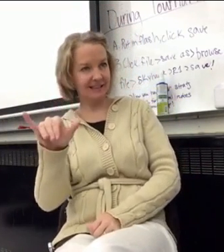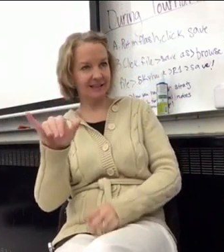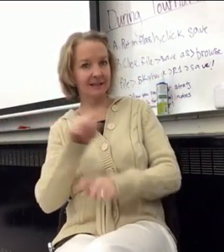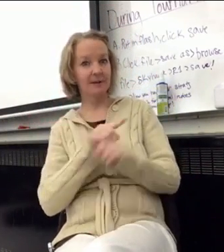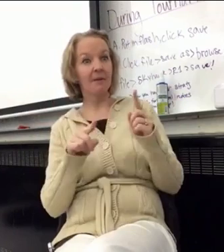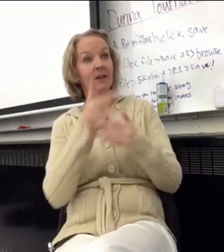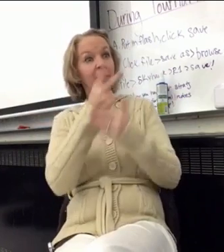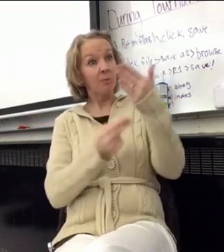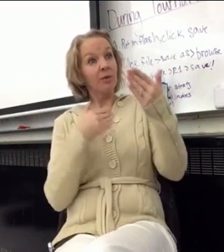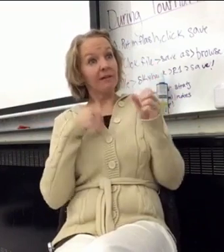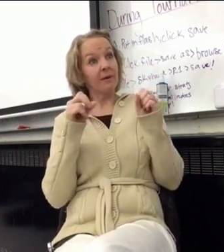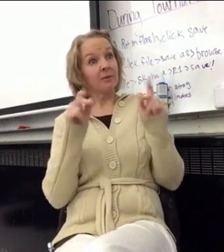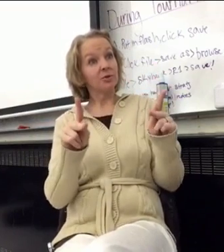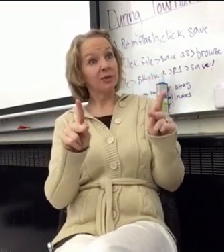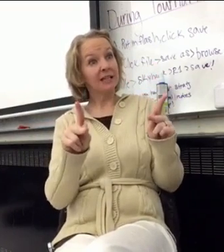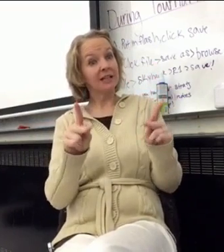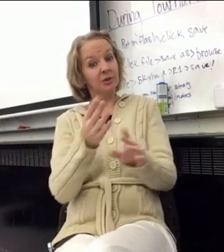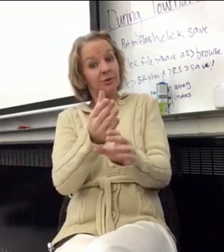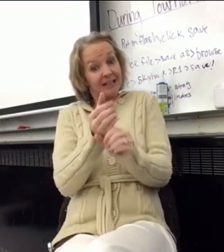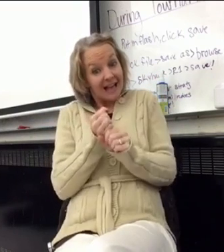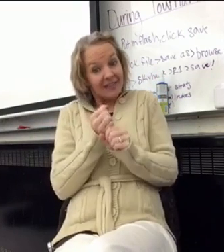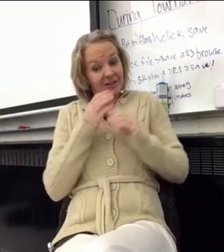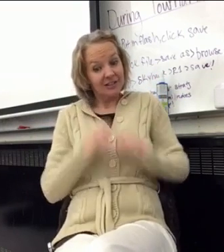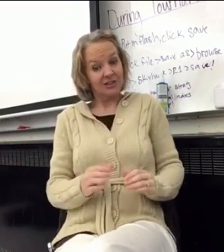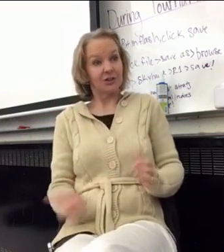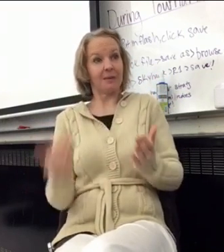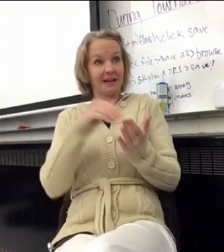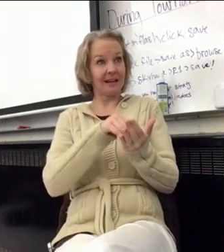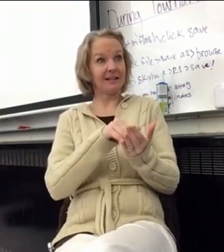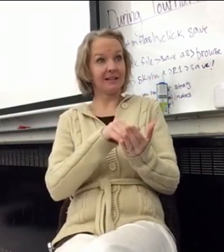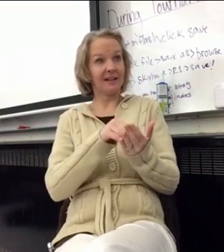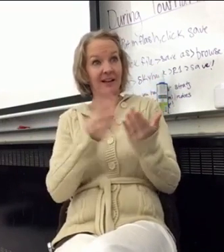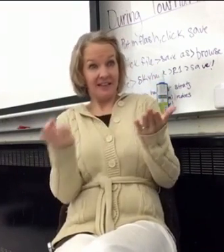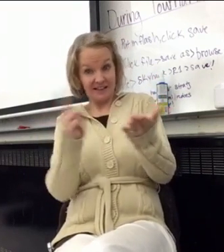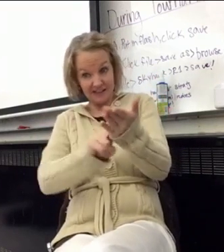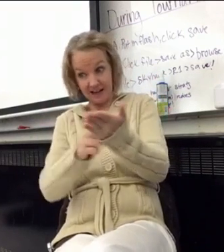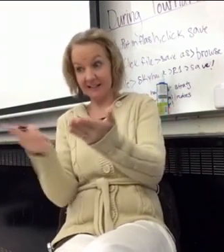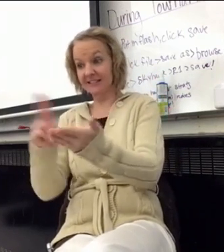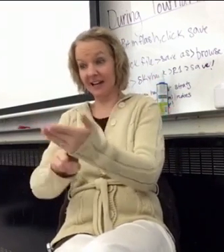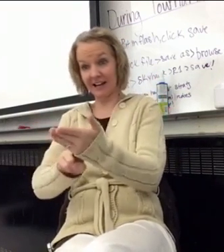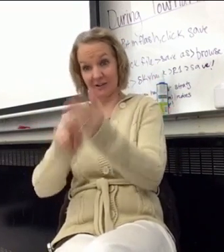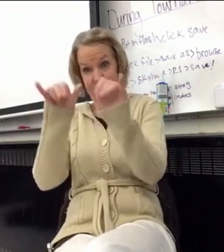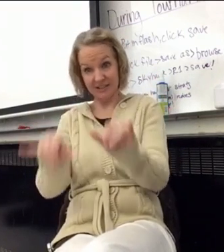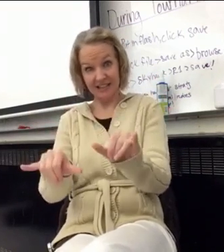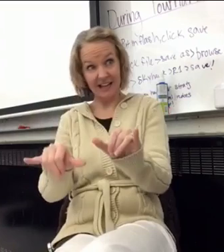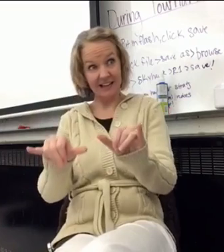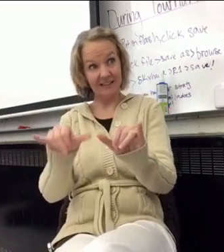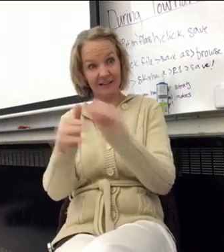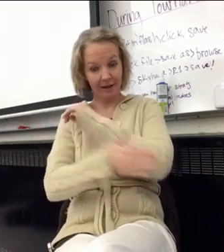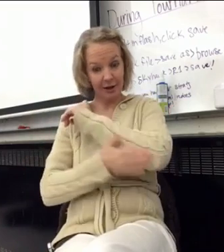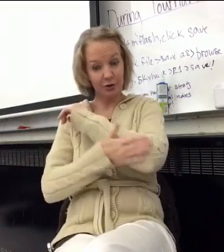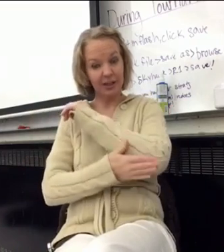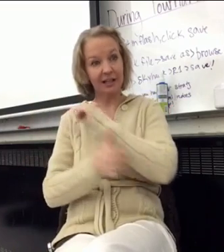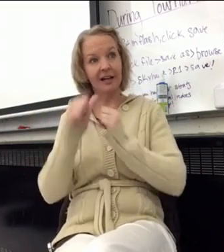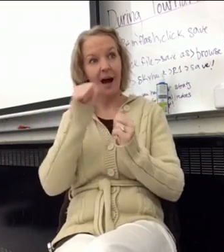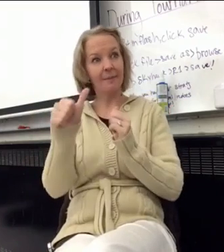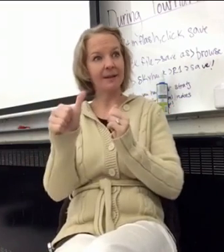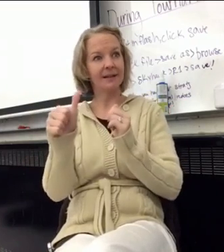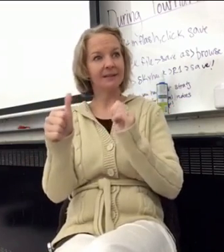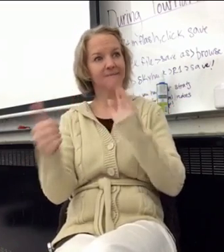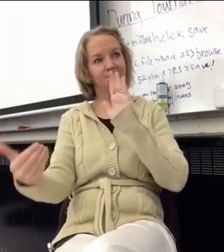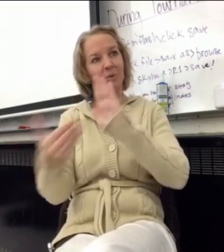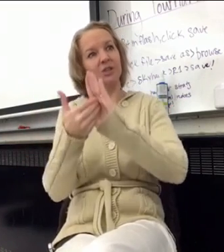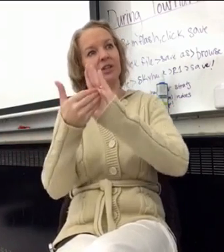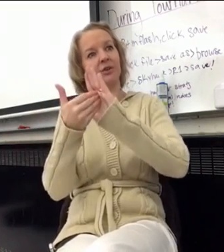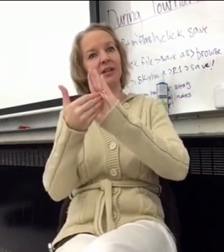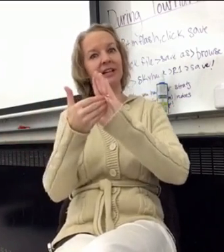have the opportunity to regain citizenship. They both signed loyalty oaths in order to stay in the country and not be prosecuted. Jefferson Davis was actually